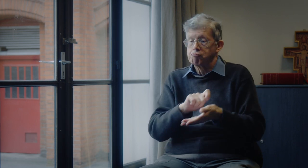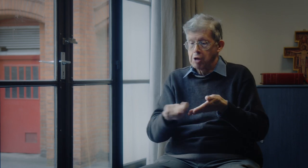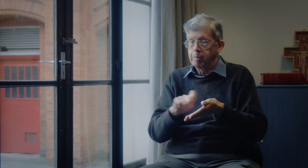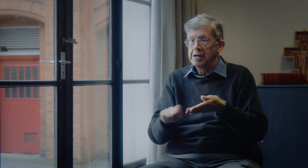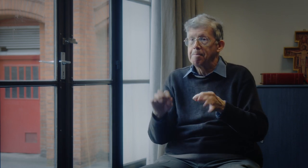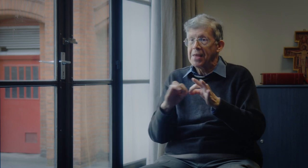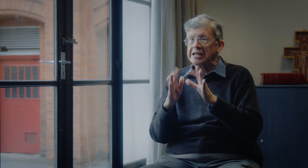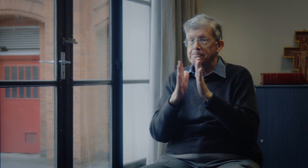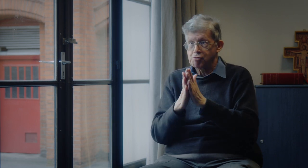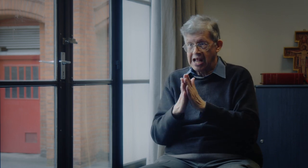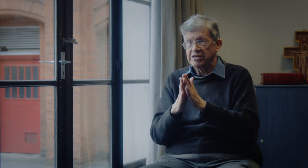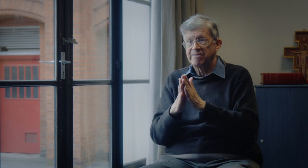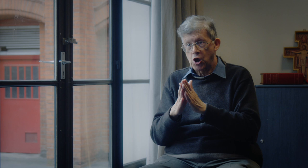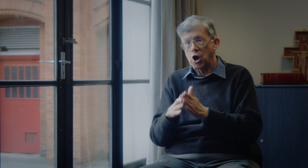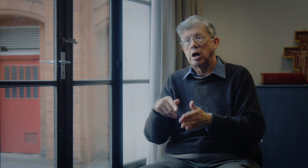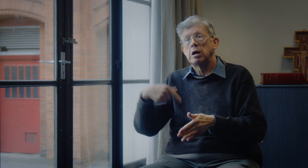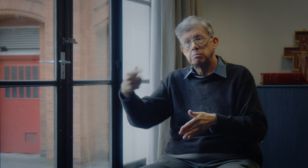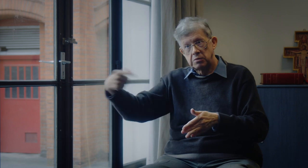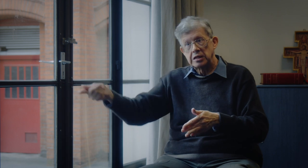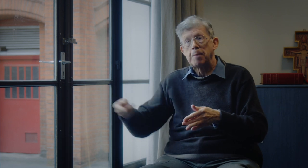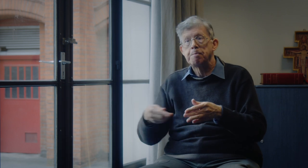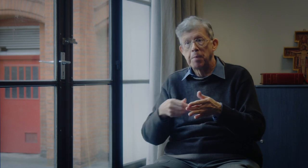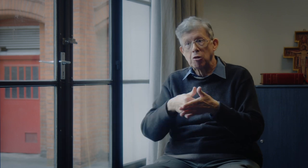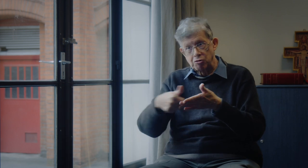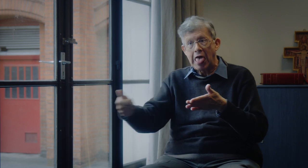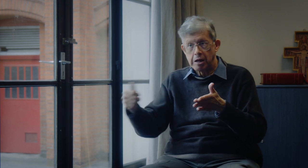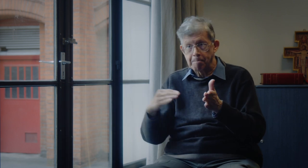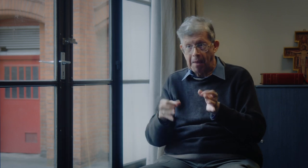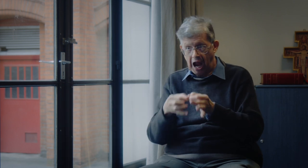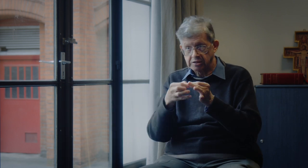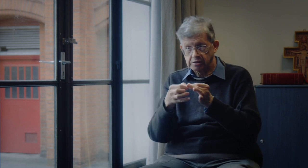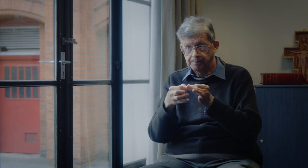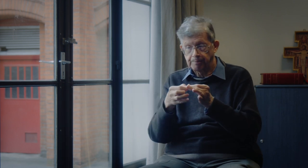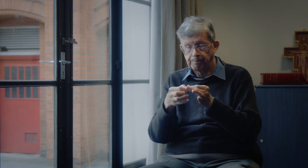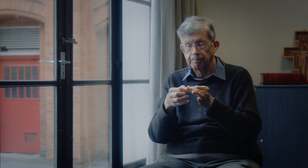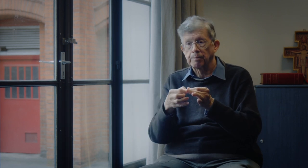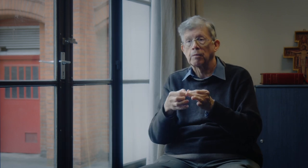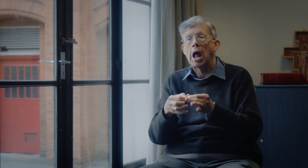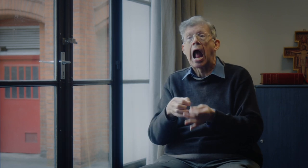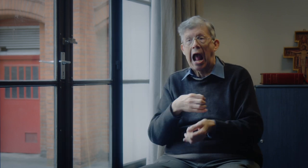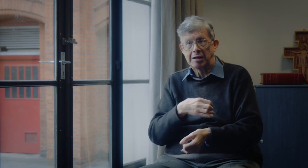the Catholic Certificate in Religious Studies. I regularly write the bidding prayers for Mass each